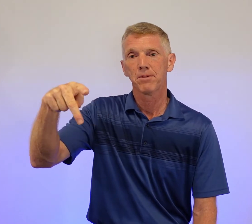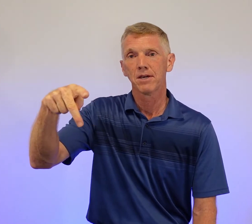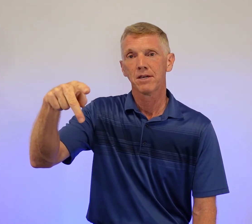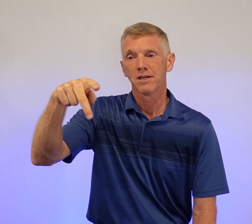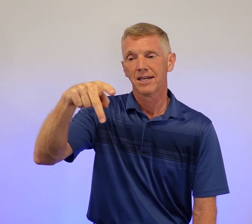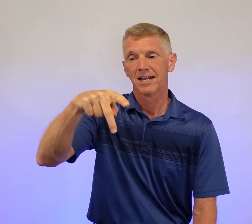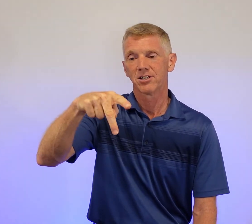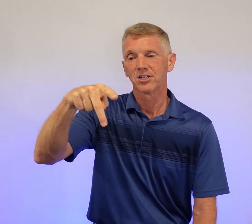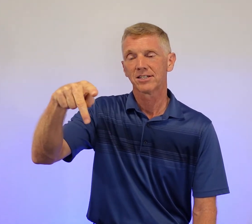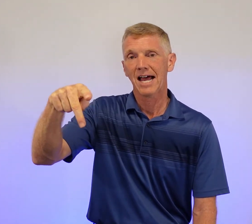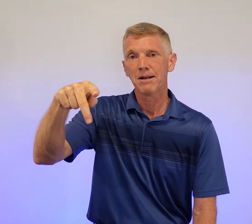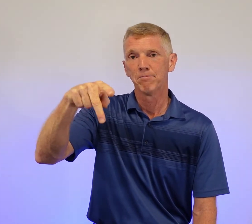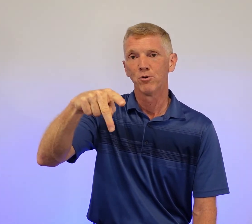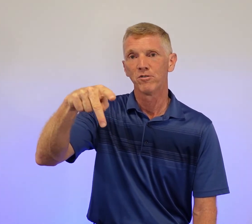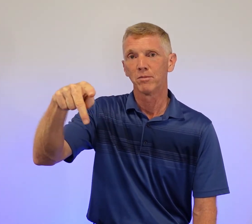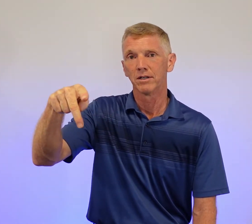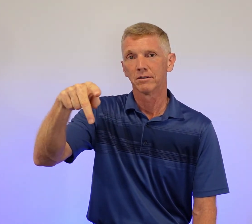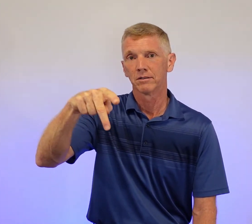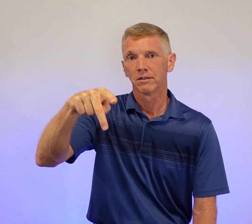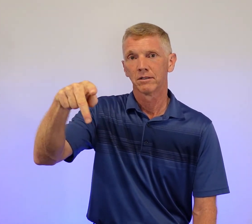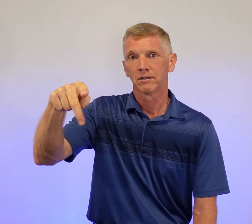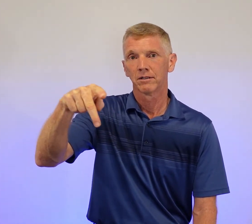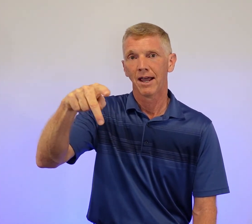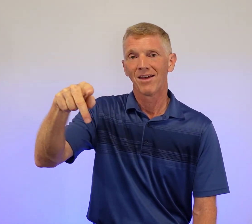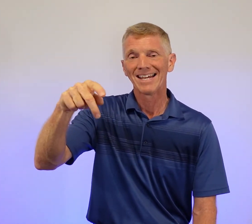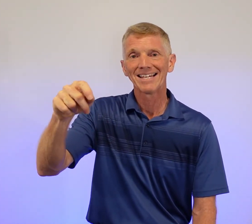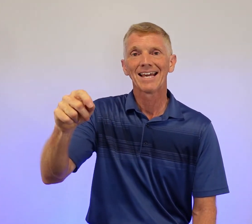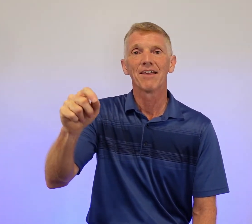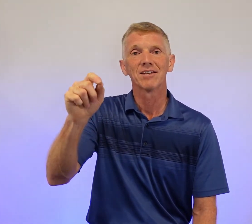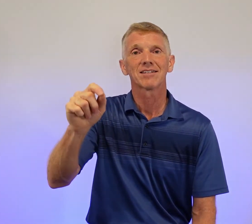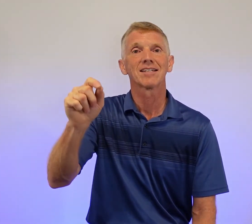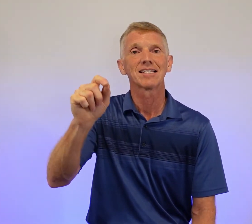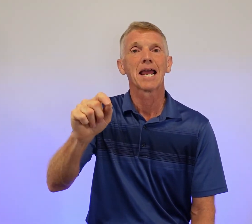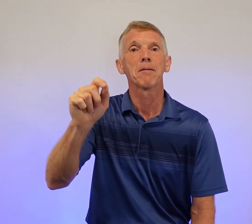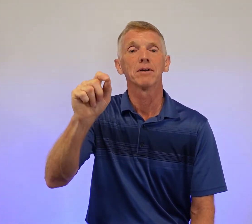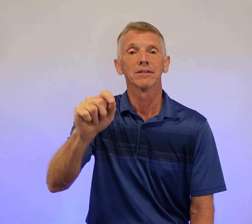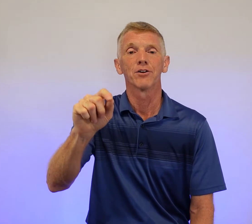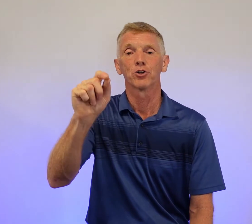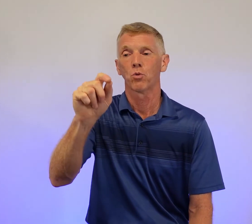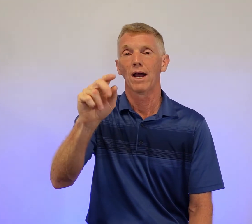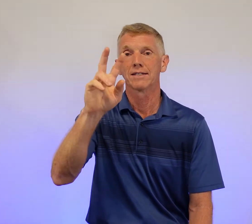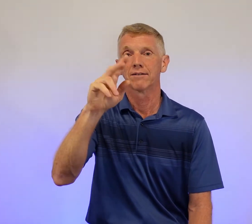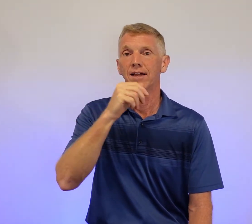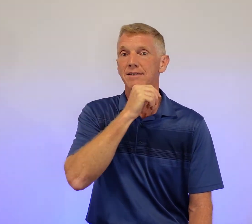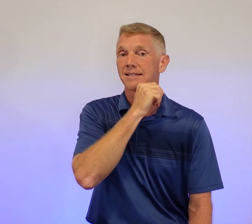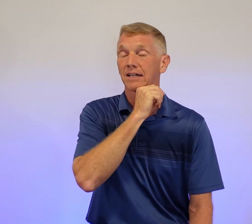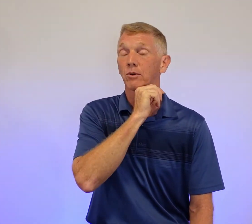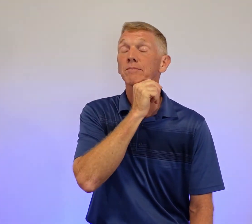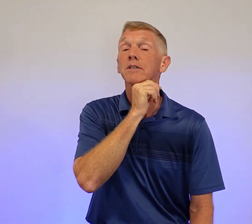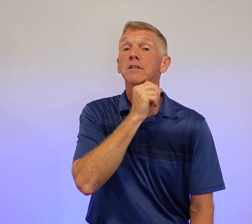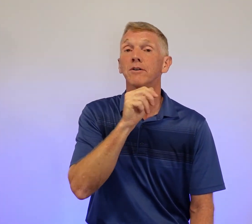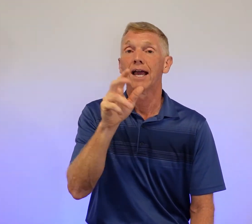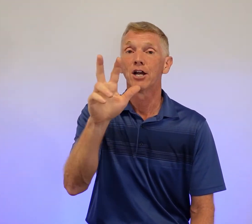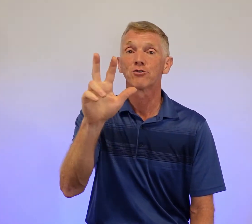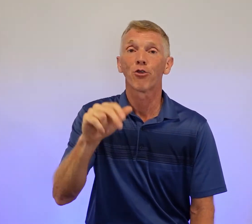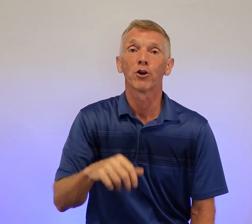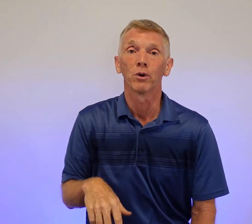A-P-P, it's a slight movement, okay, that indicate this is the same letter twice. That's the second one. Okay, here's the third one, all